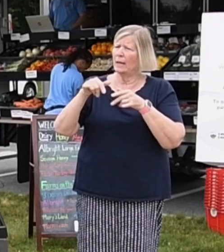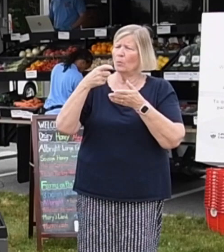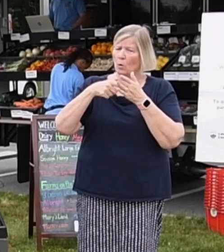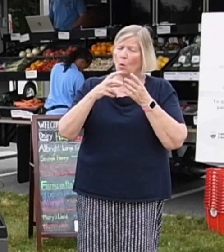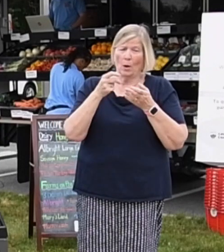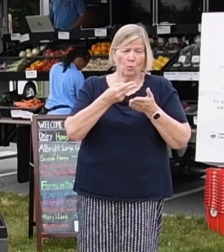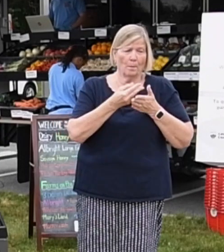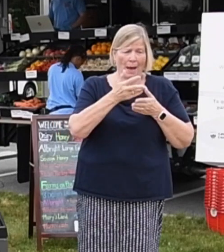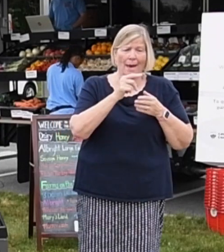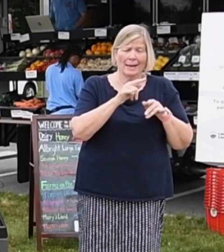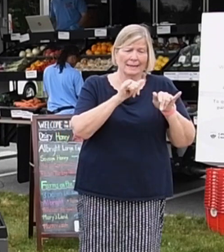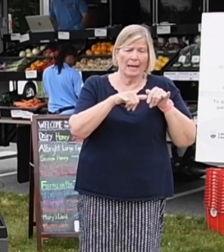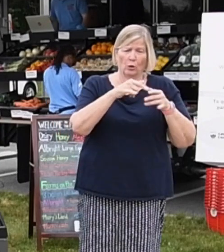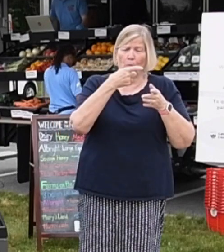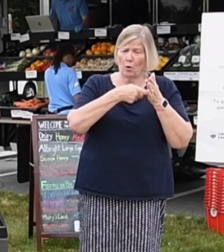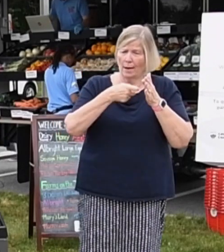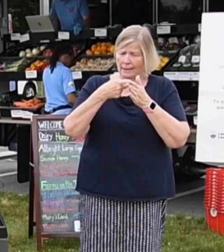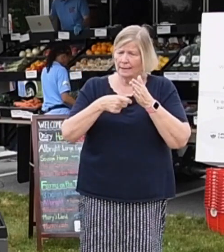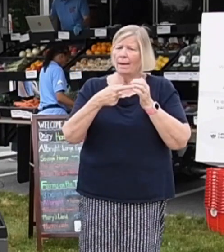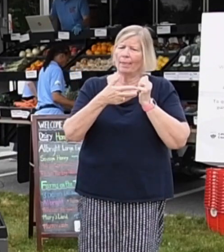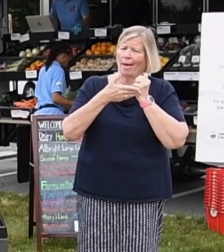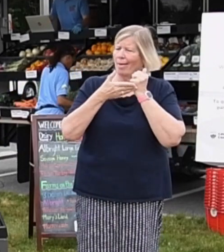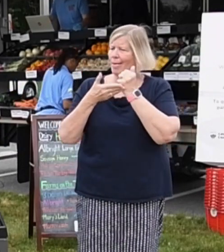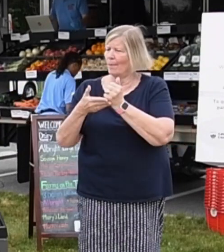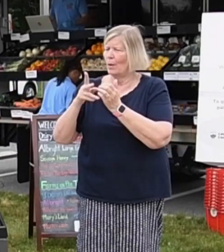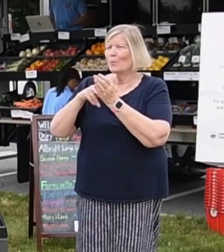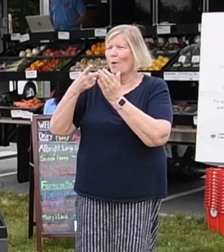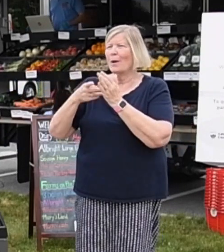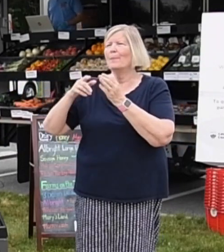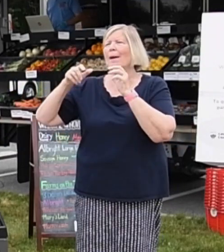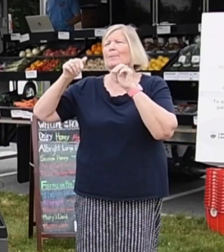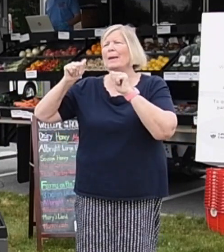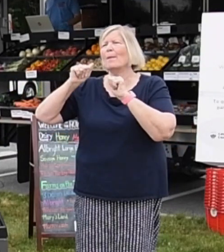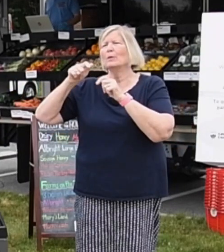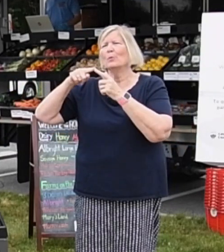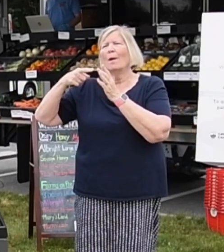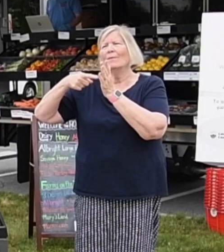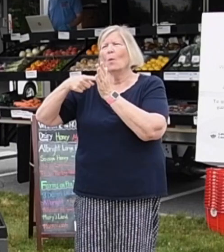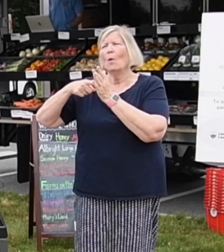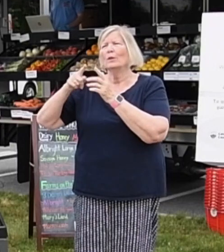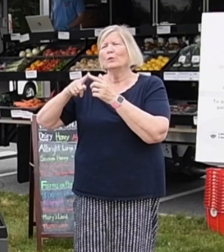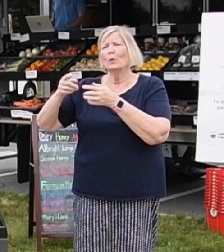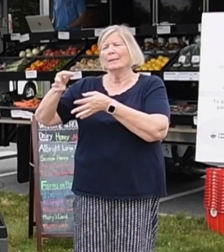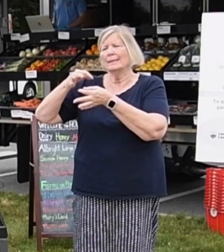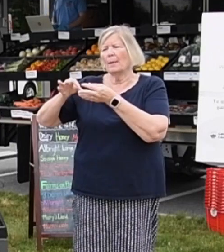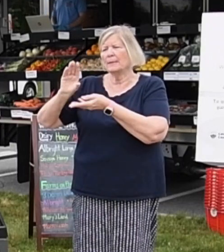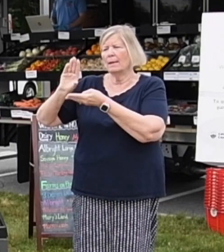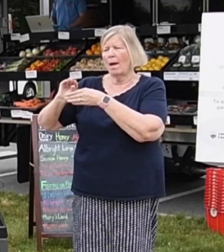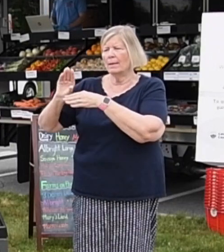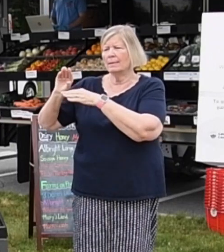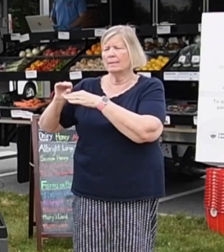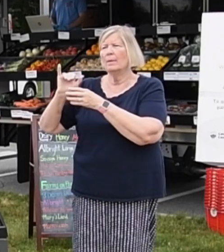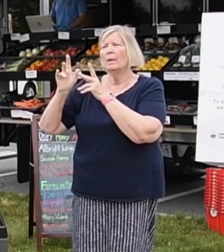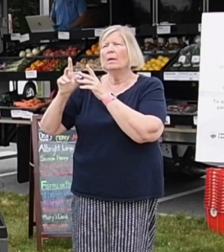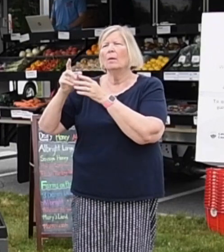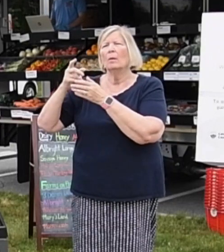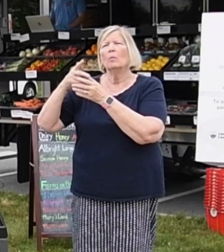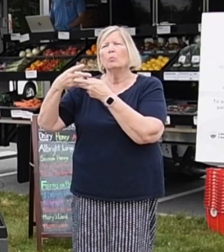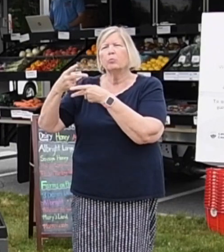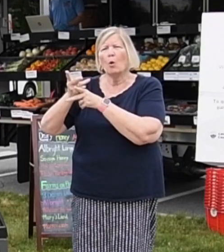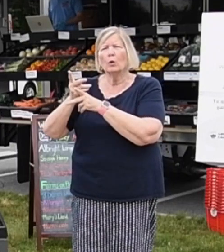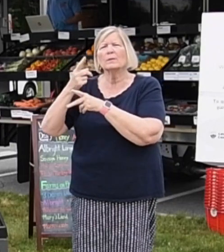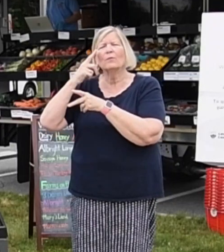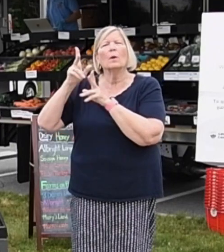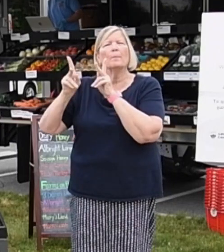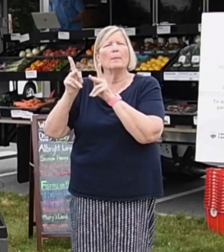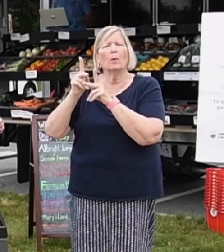standard prices, they help the program afford to subsidize the products for those less fortunate.